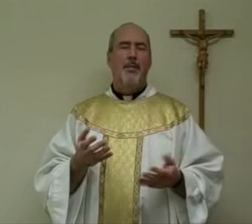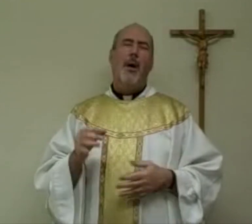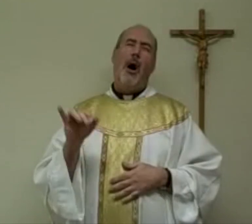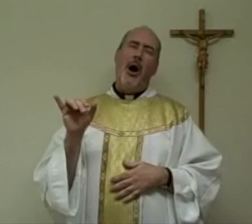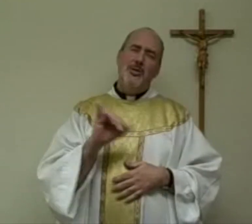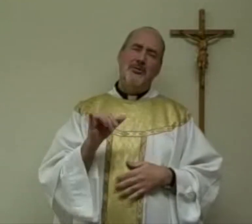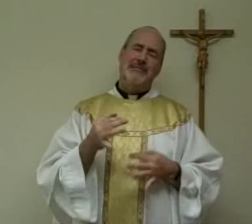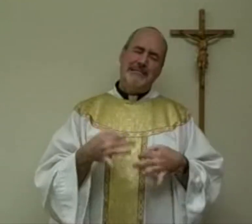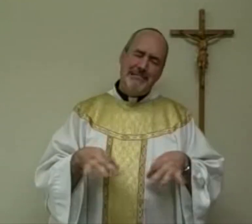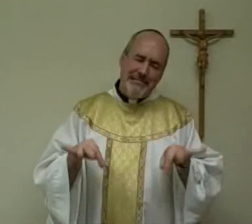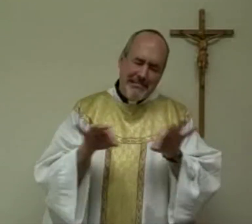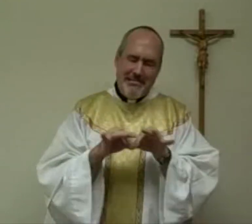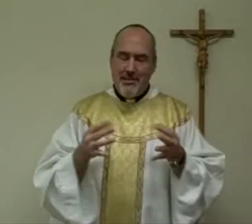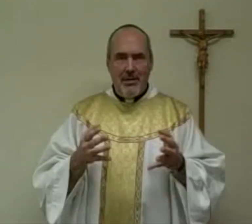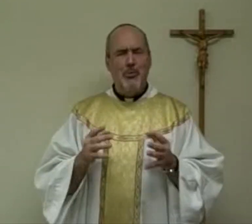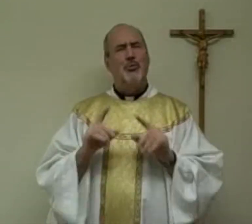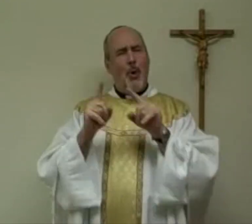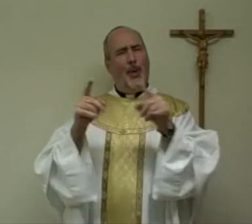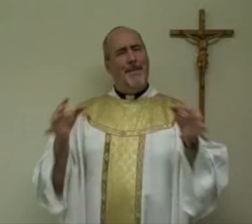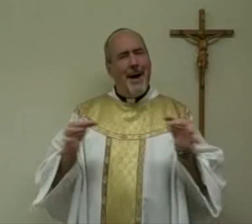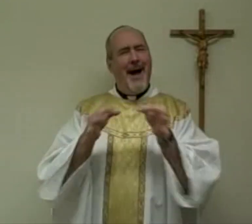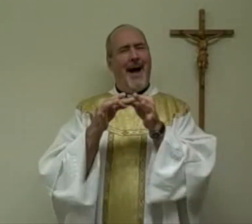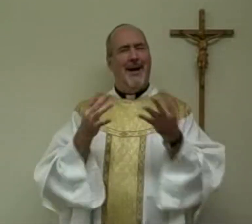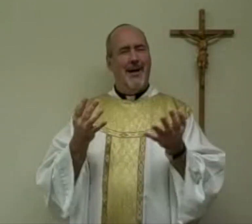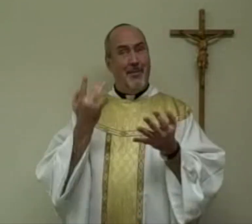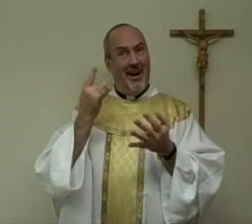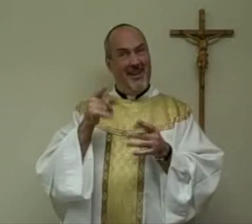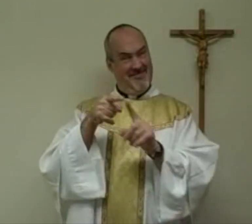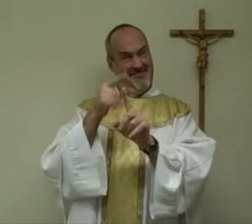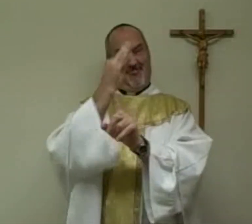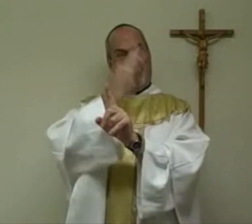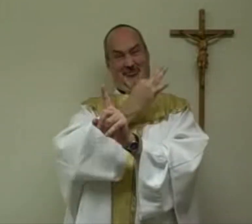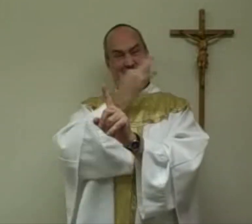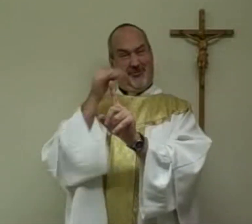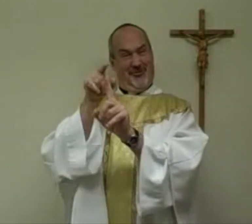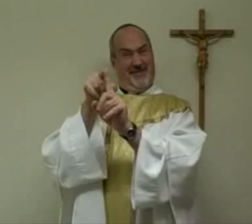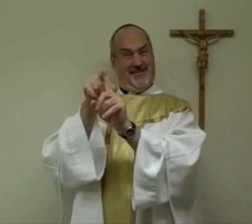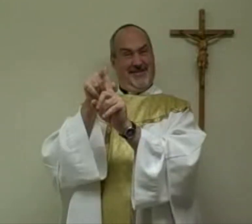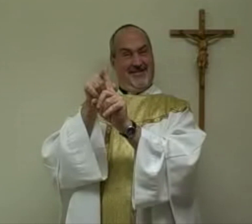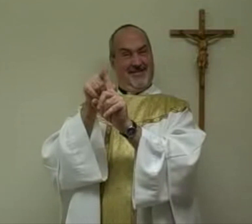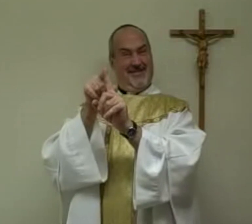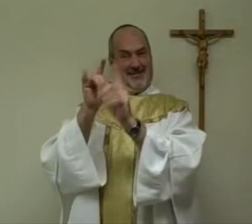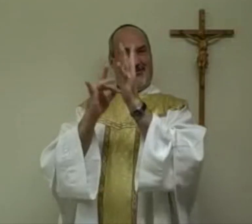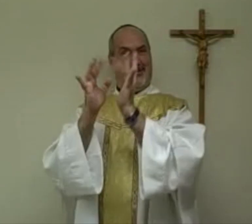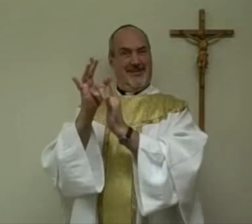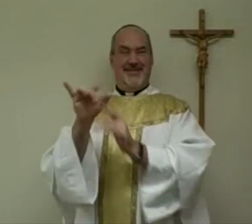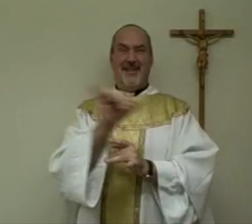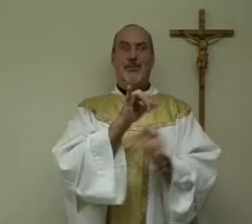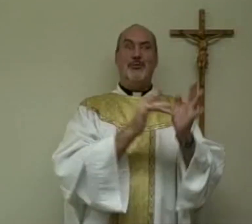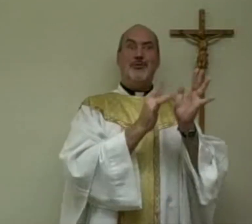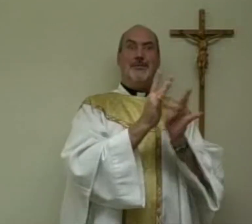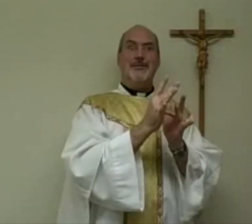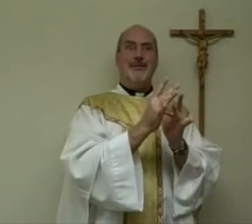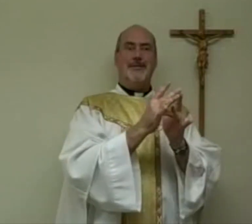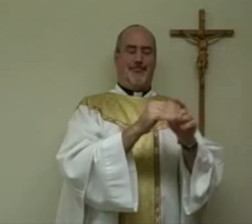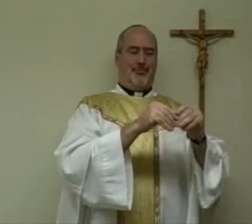children. And that we need to calm down. And that it's also important that we go to Mass where we can meet Jesus in the